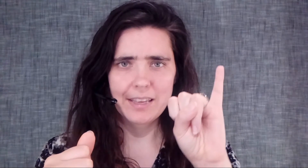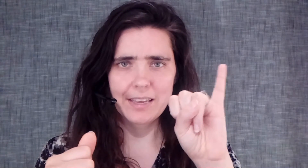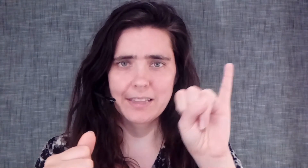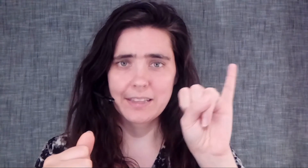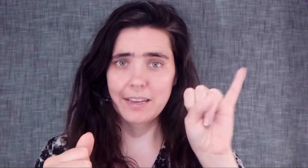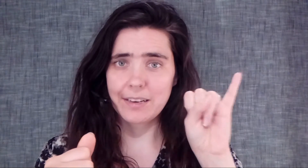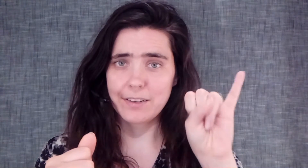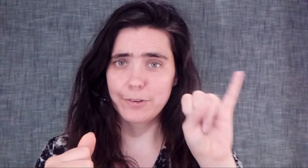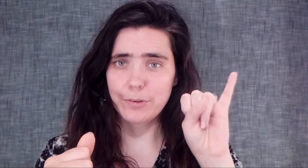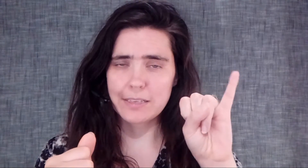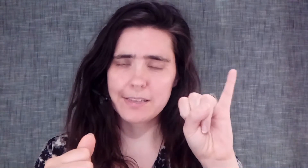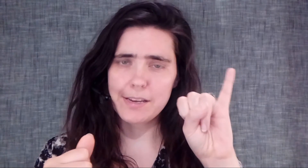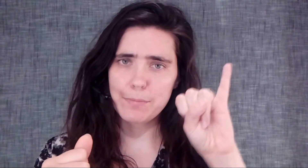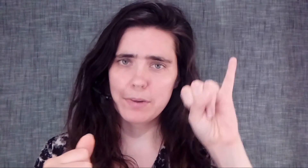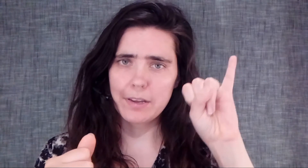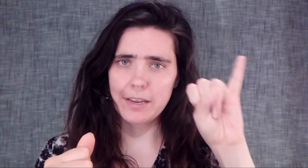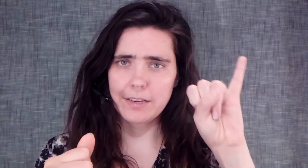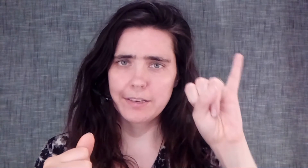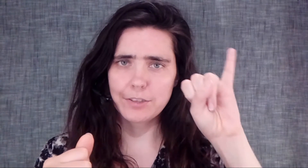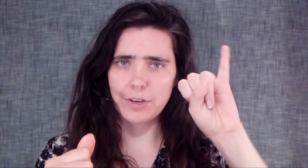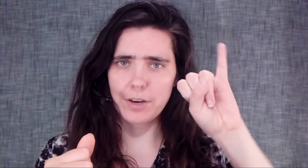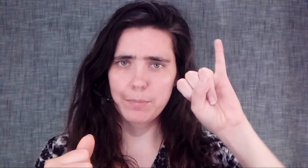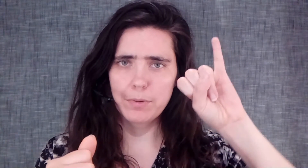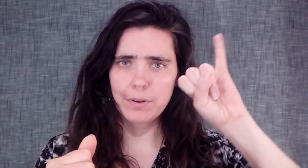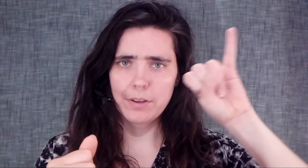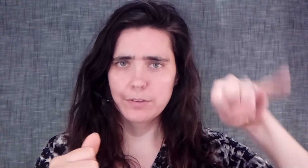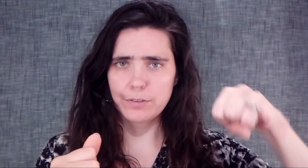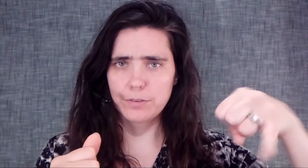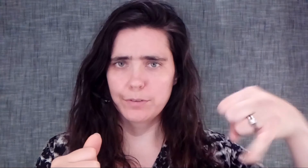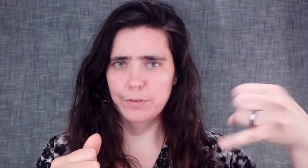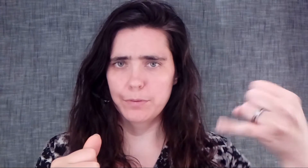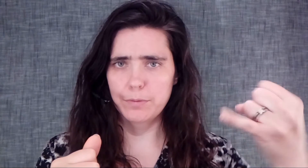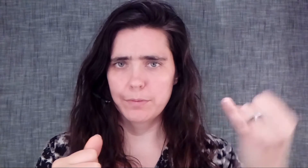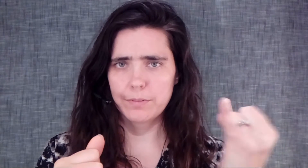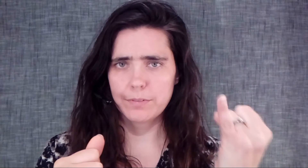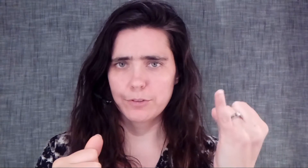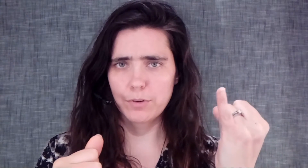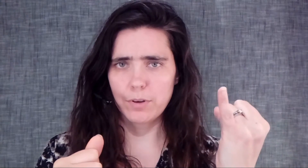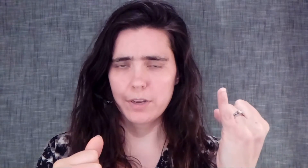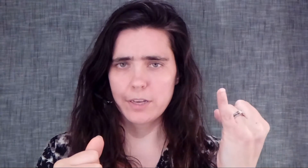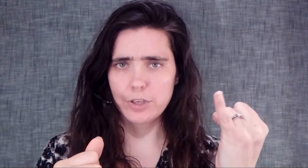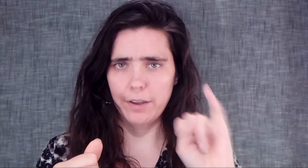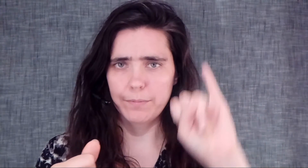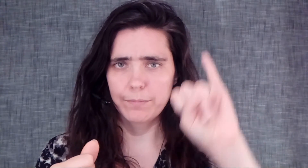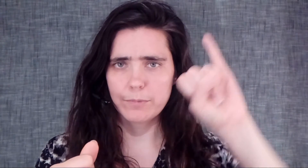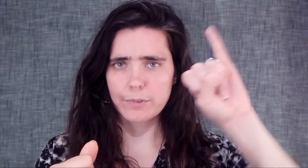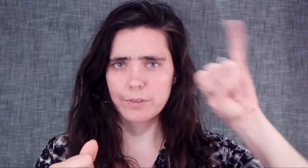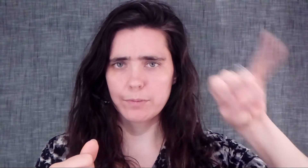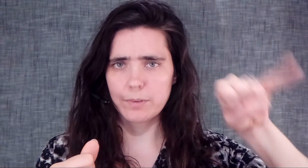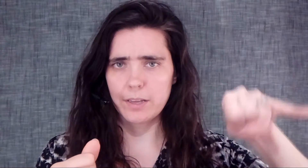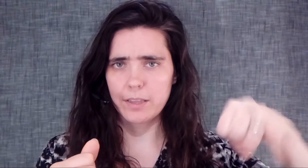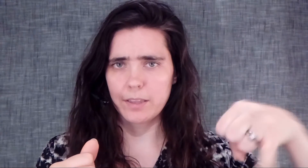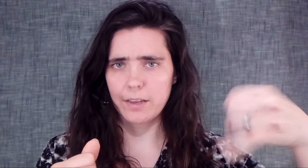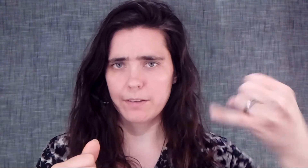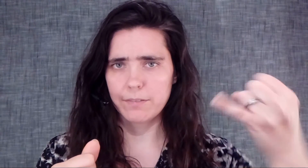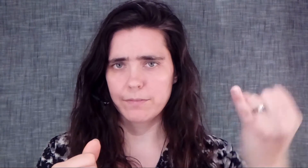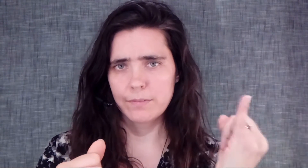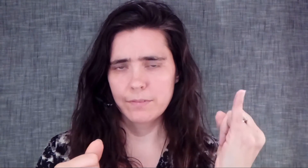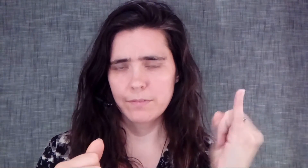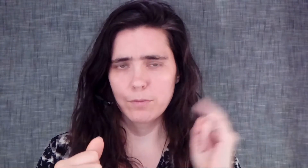And then you use that same hand shape to draw a J, so like that for